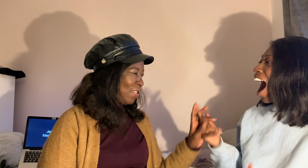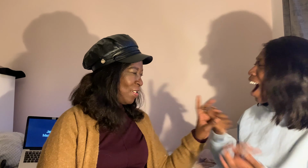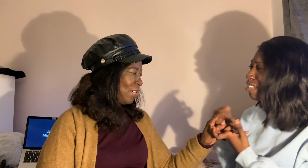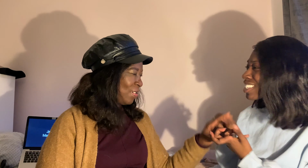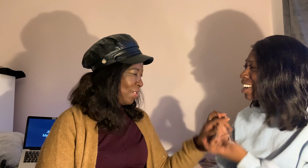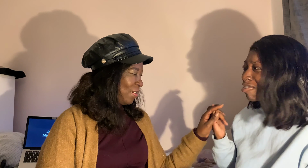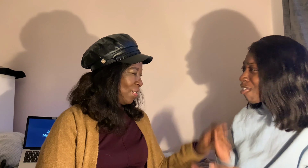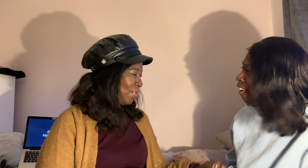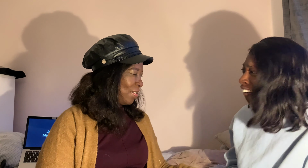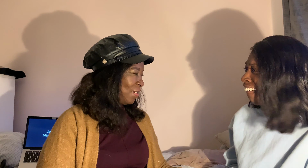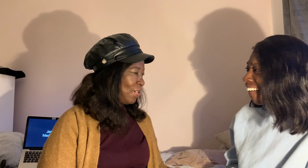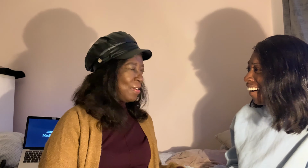How is that wrong?